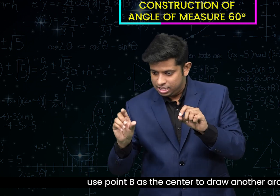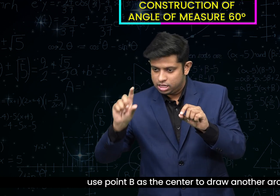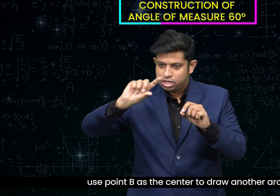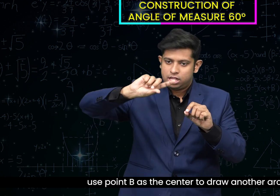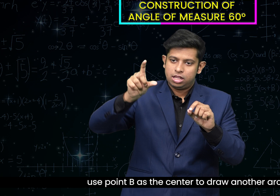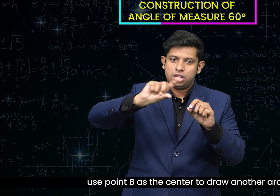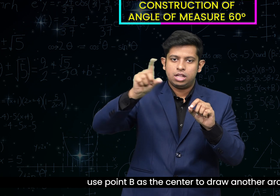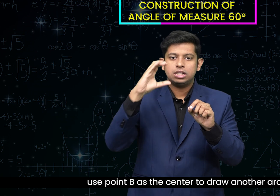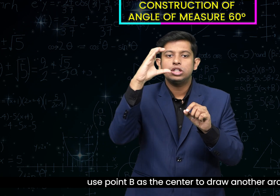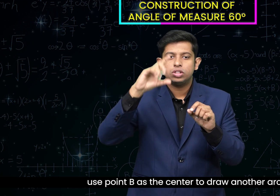arc.